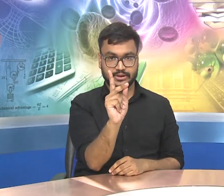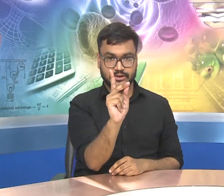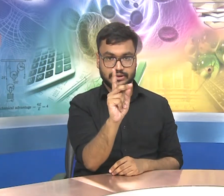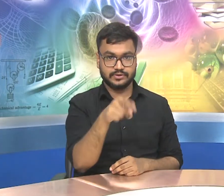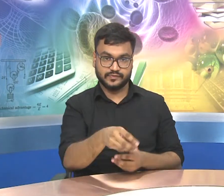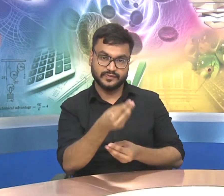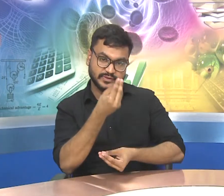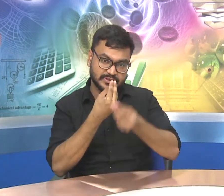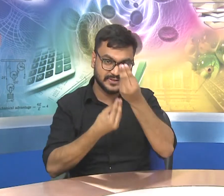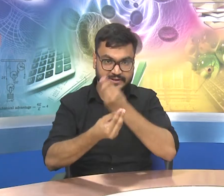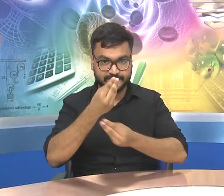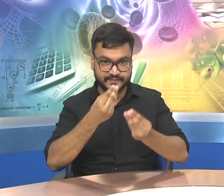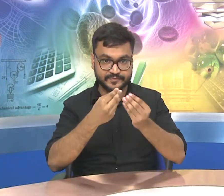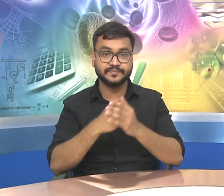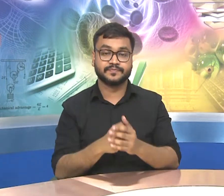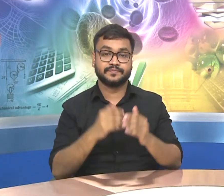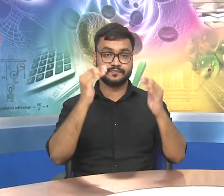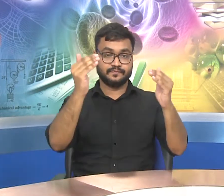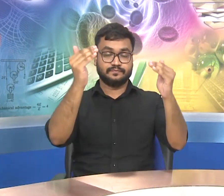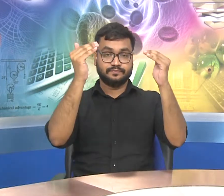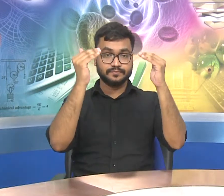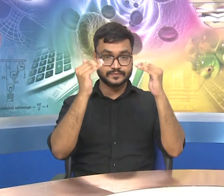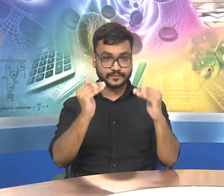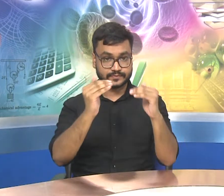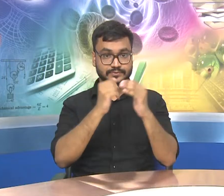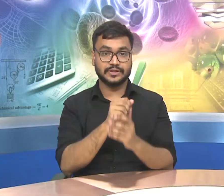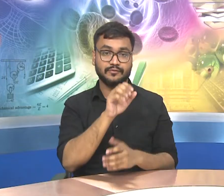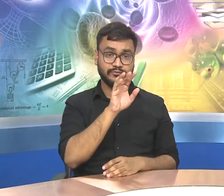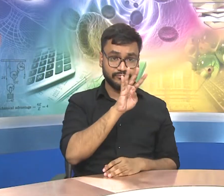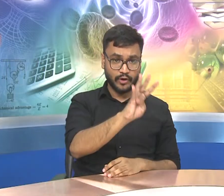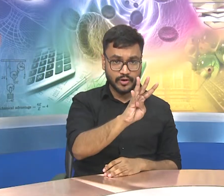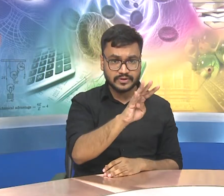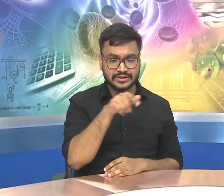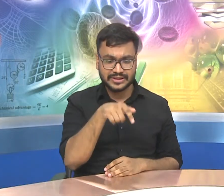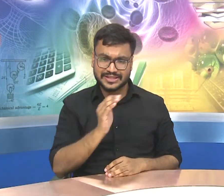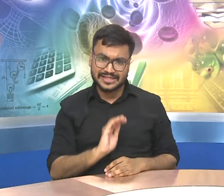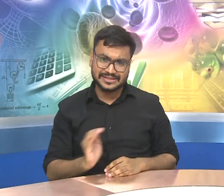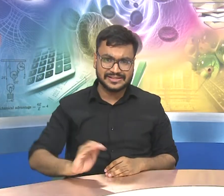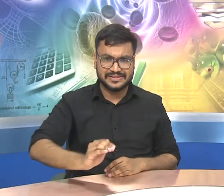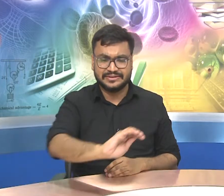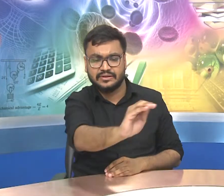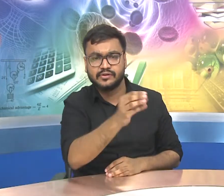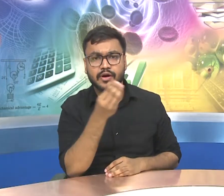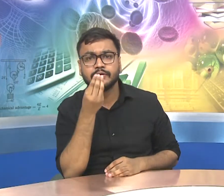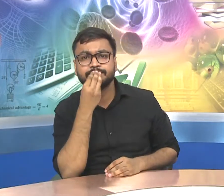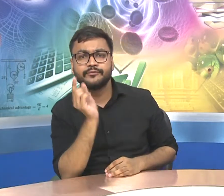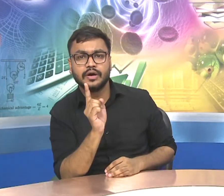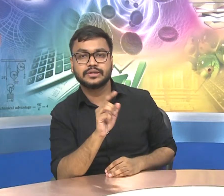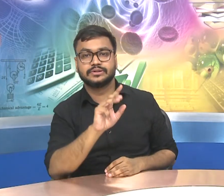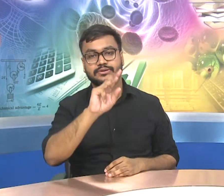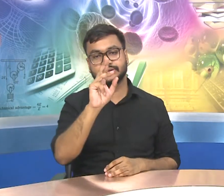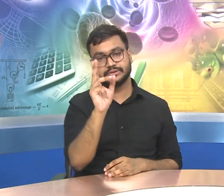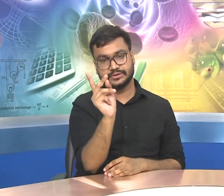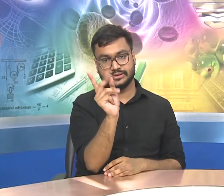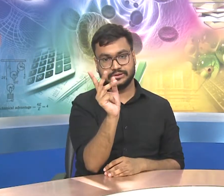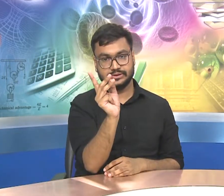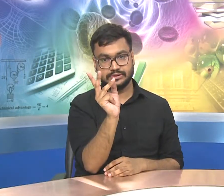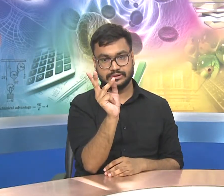frog, their role is secondary consumers, and then trophic level 4, the organism is